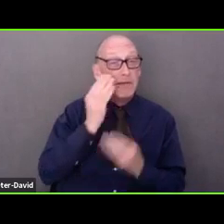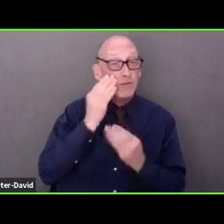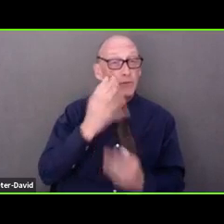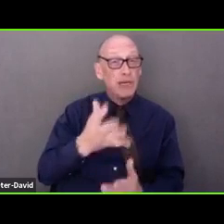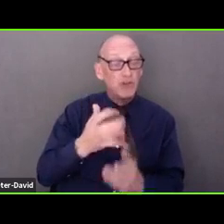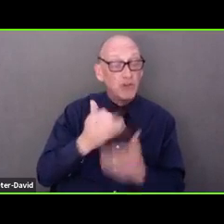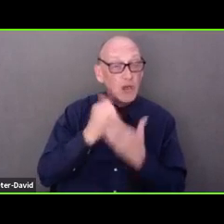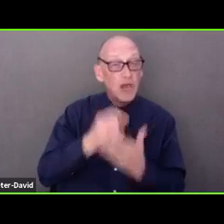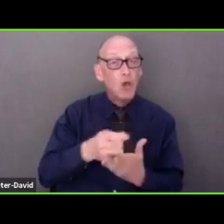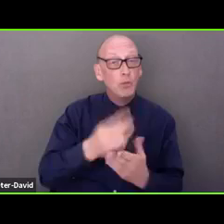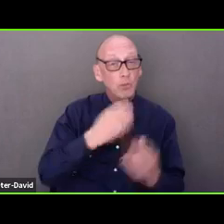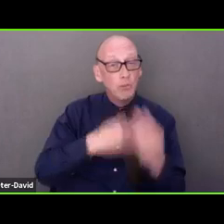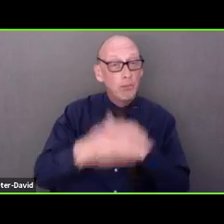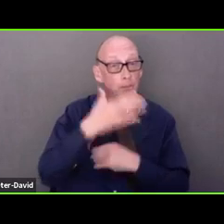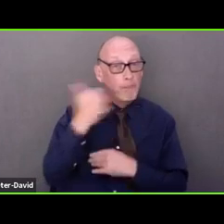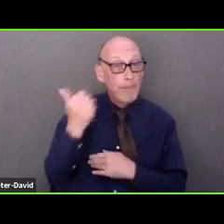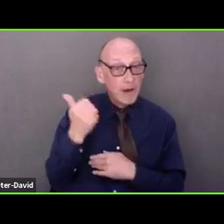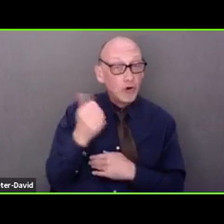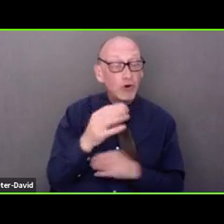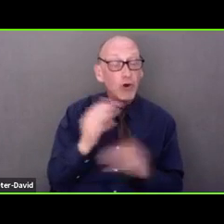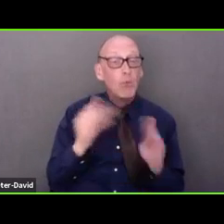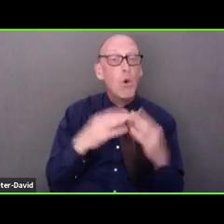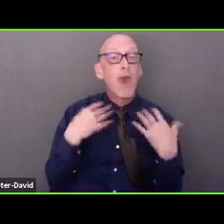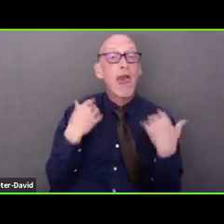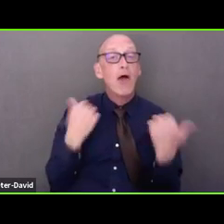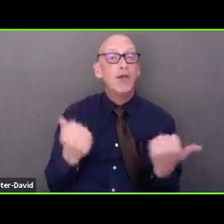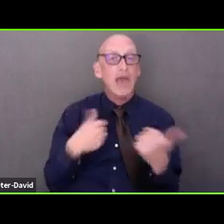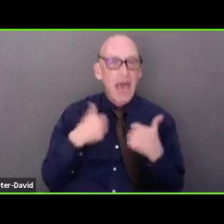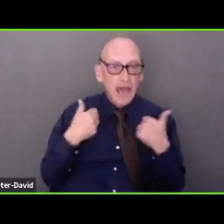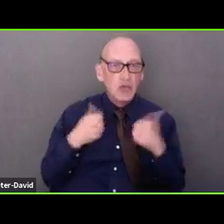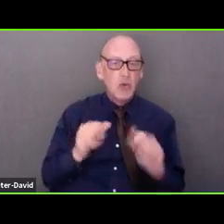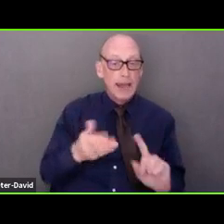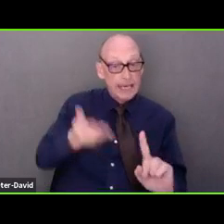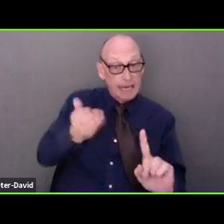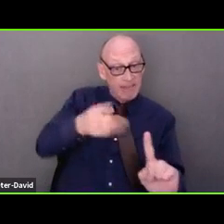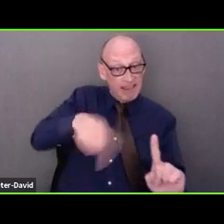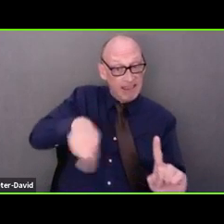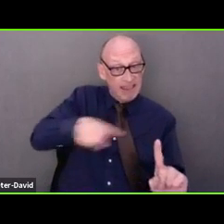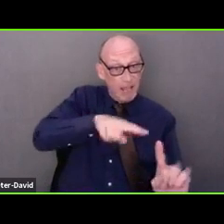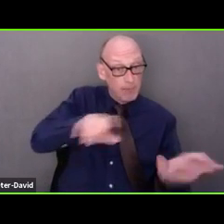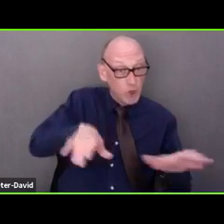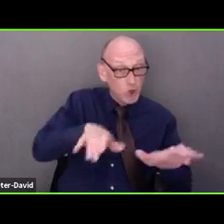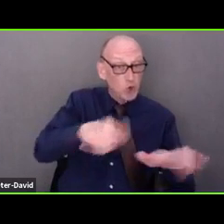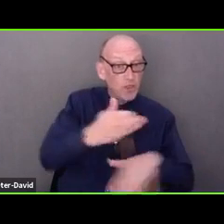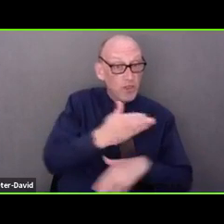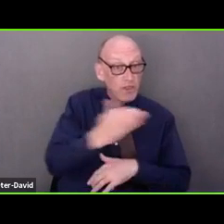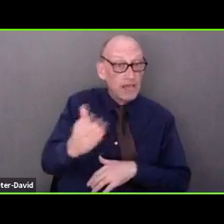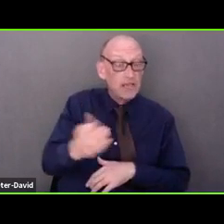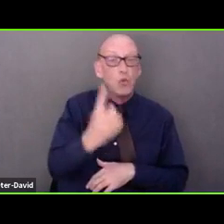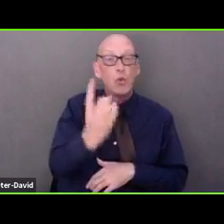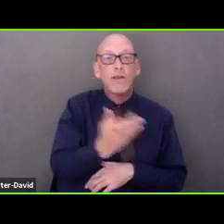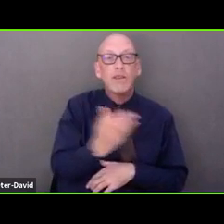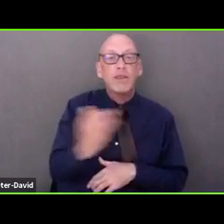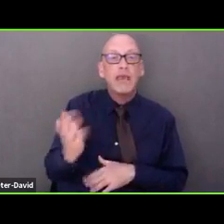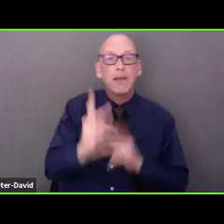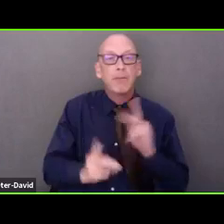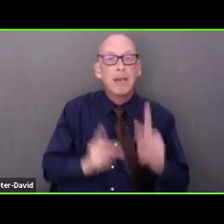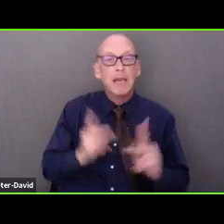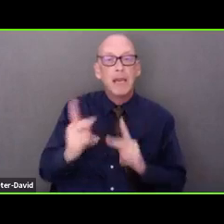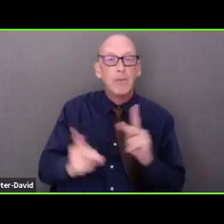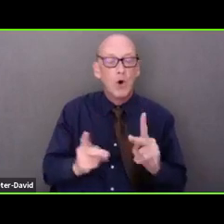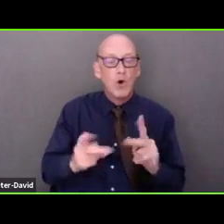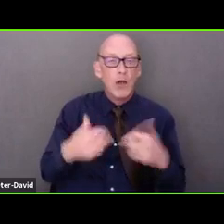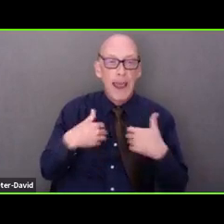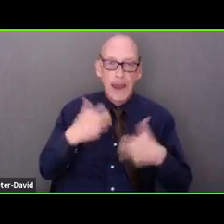better and healthier dishes. So I try to get them to do things. One of the things that people have had a lot of